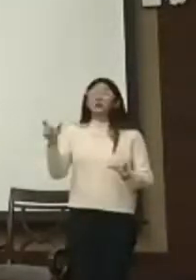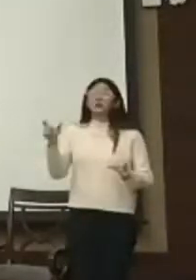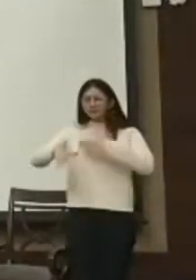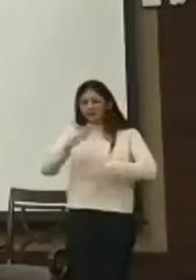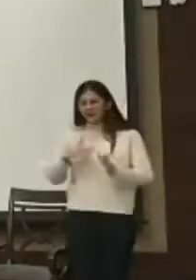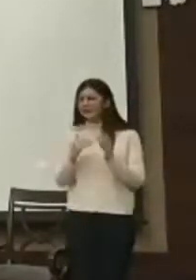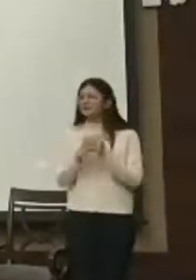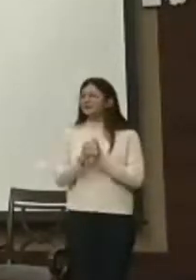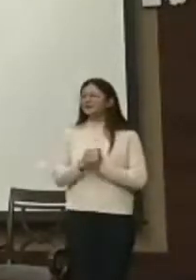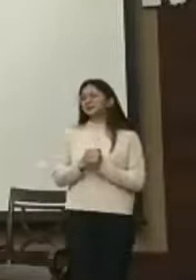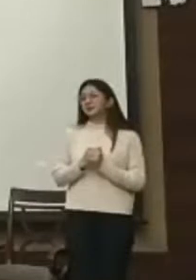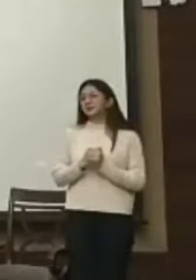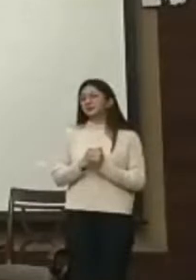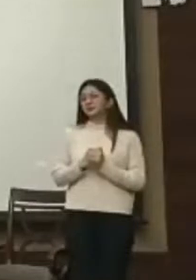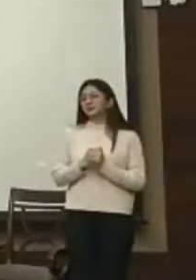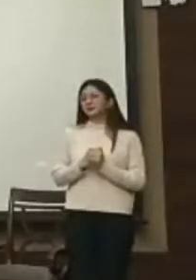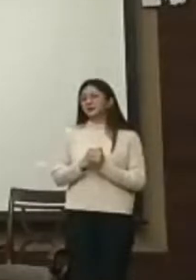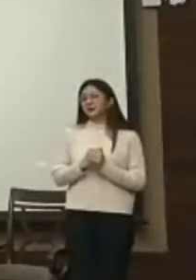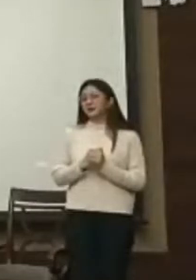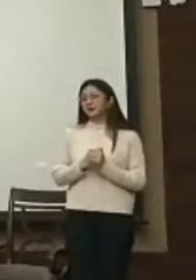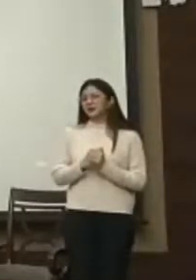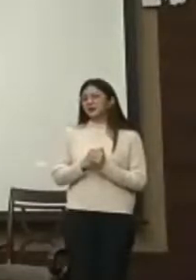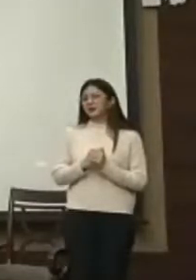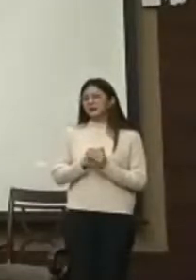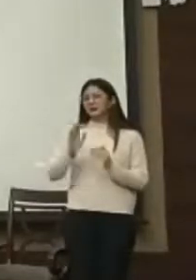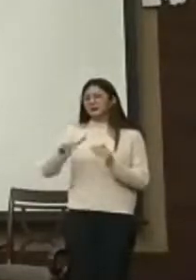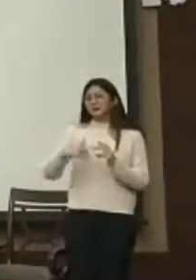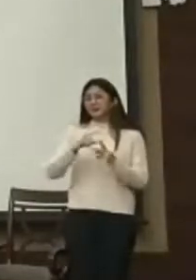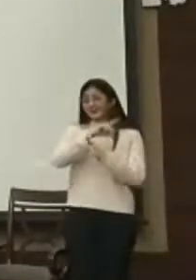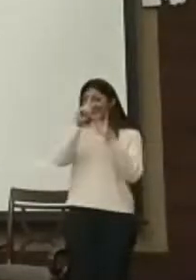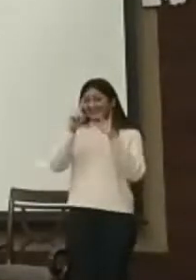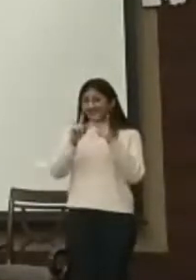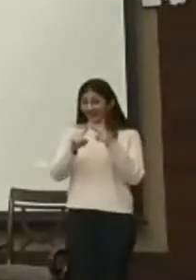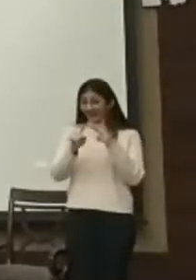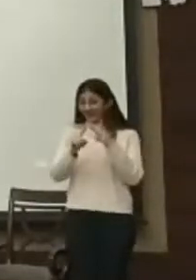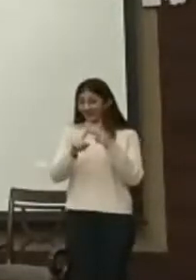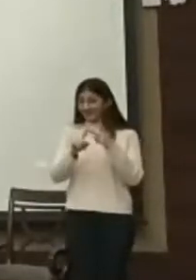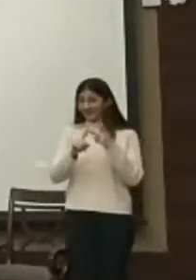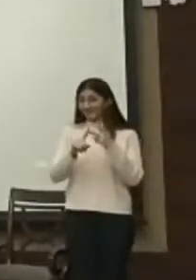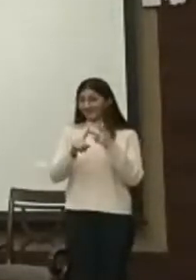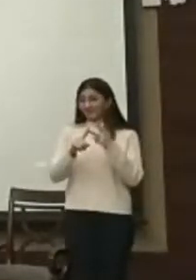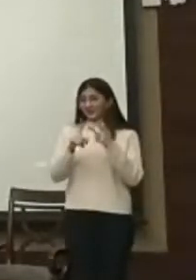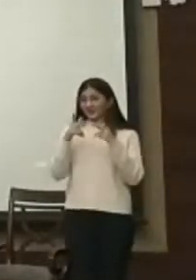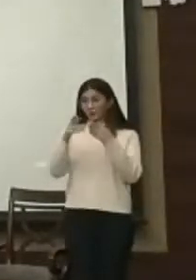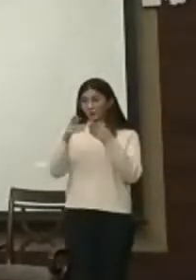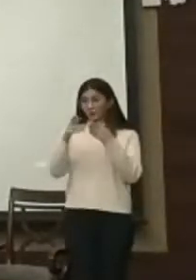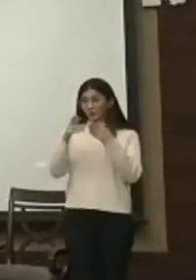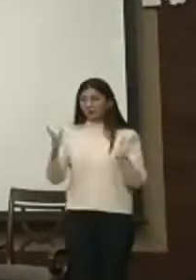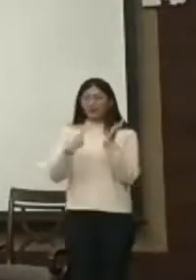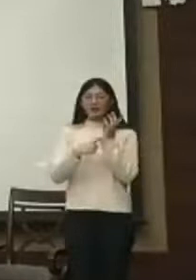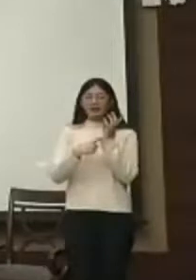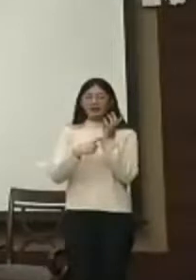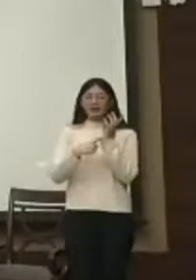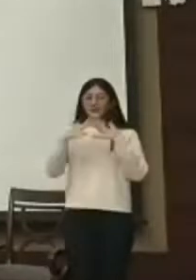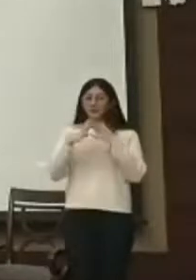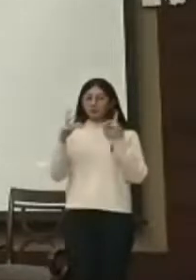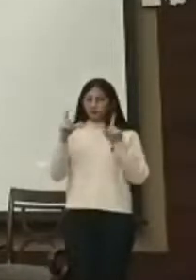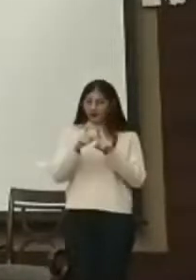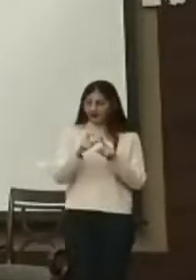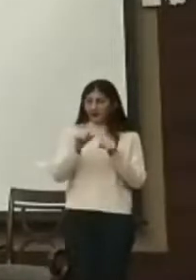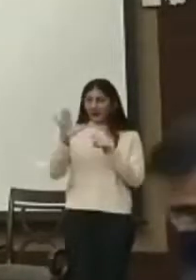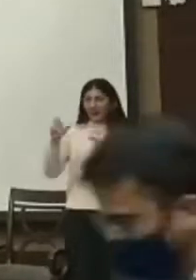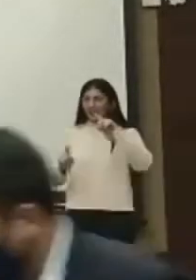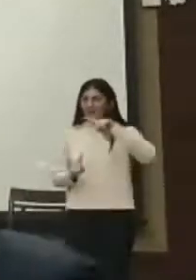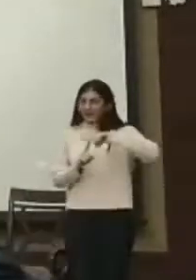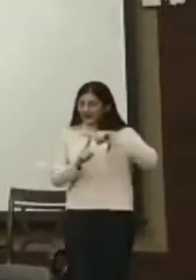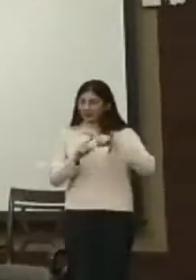Disabilities, by enacting the second version of it, that is the Right of Persons with Disabilities Act,